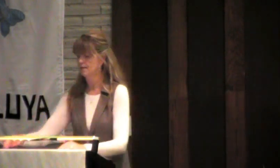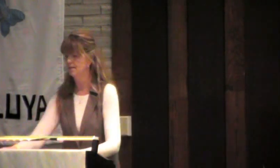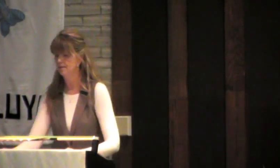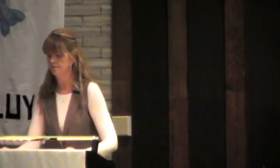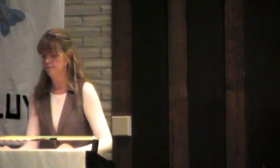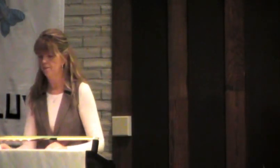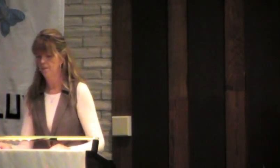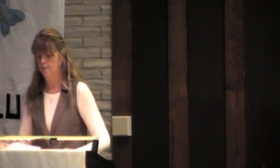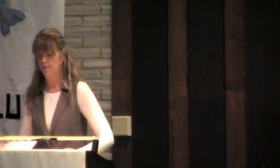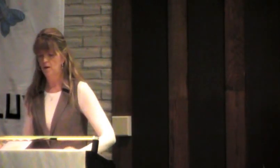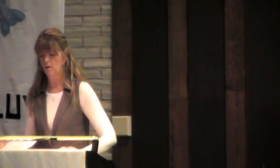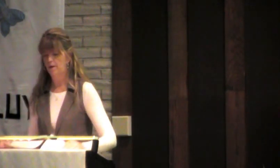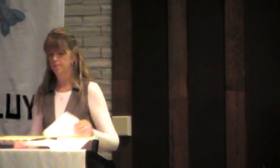watch and see what's next.